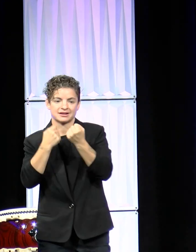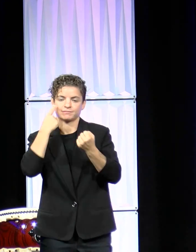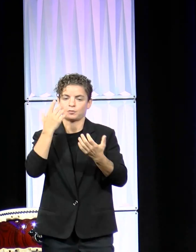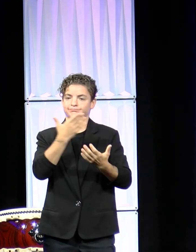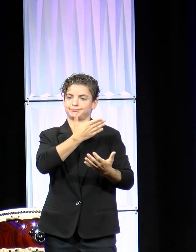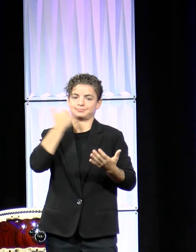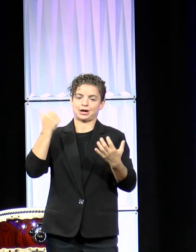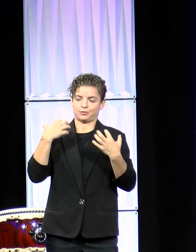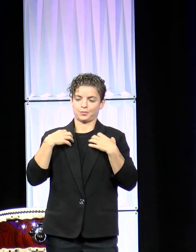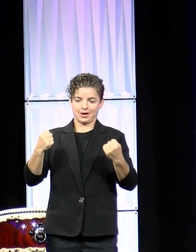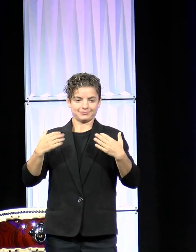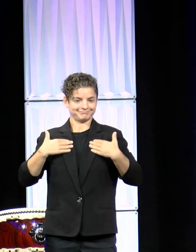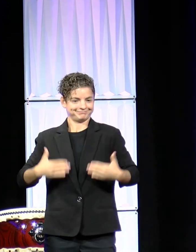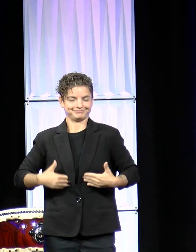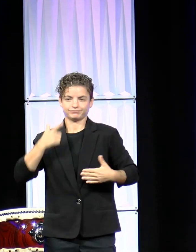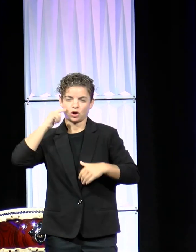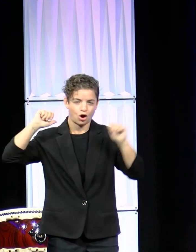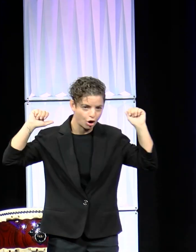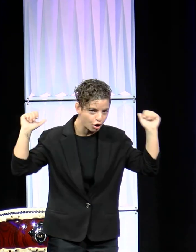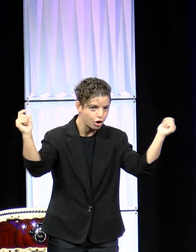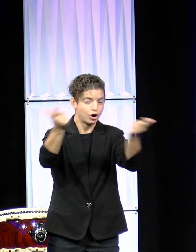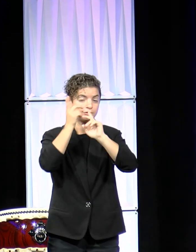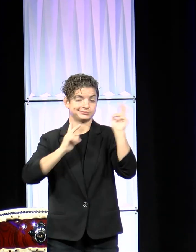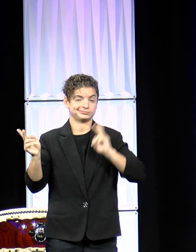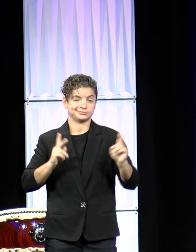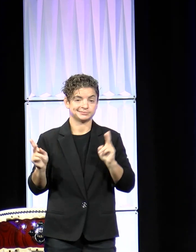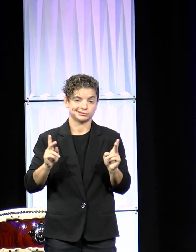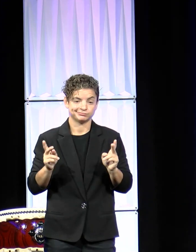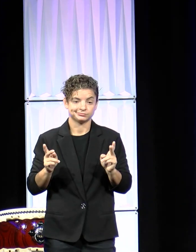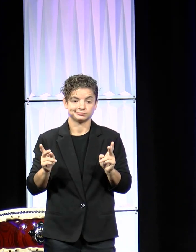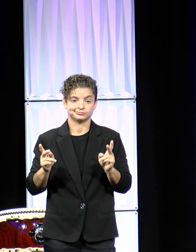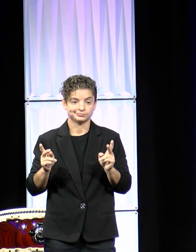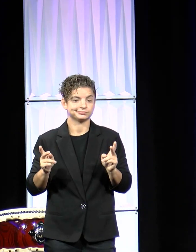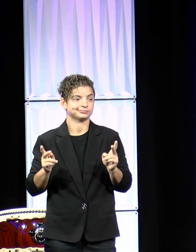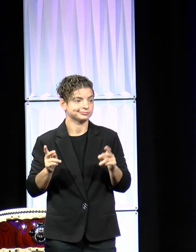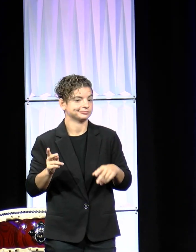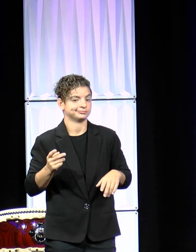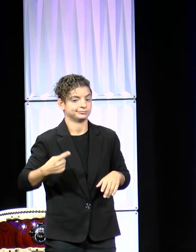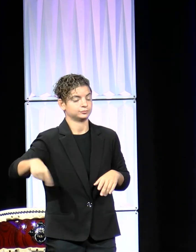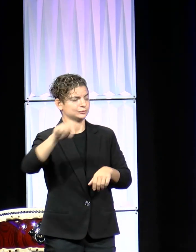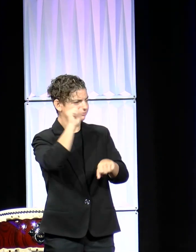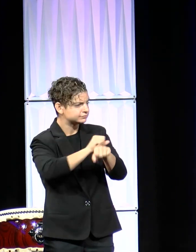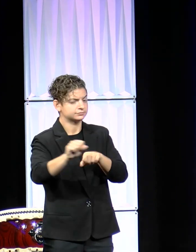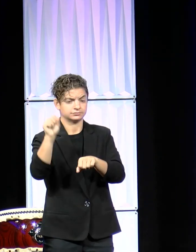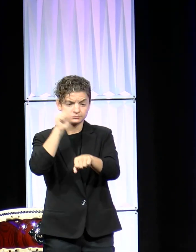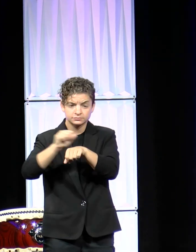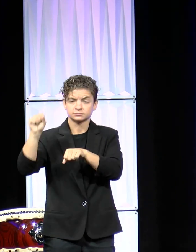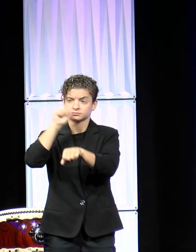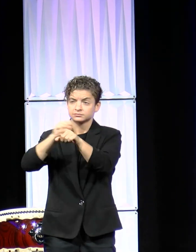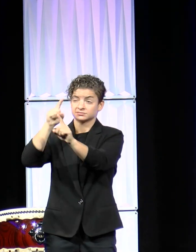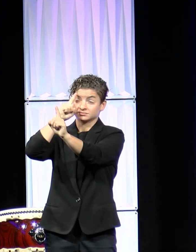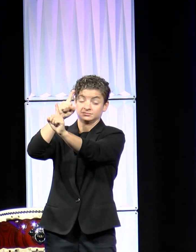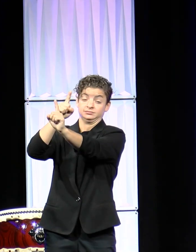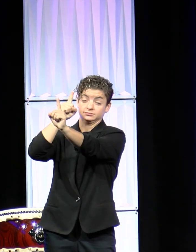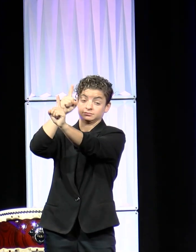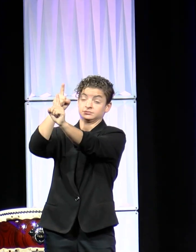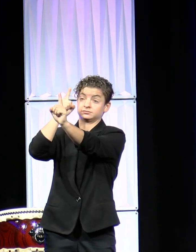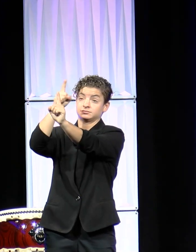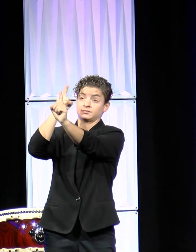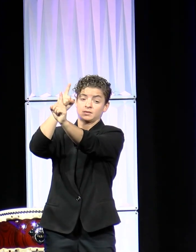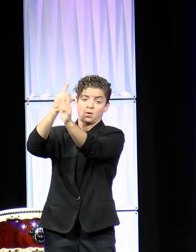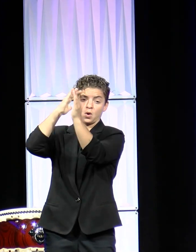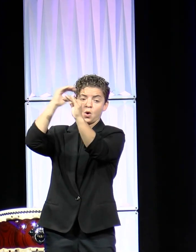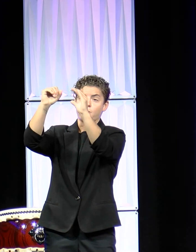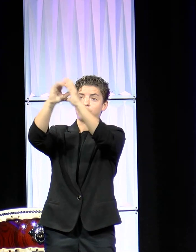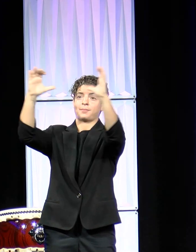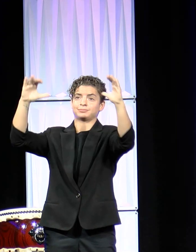As we continue to explore this pursuit of justice, this hope and belief in a just world, we need to engage